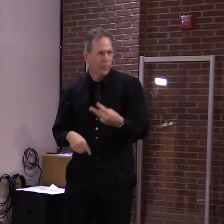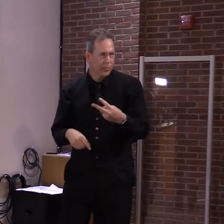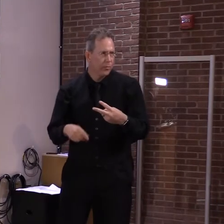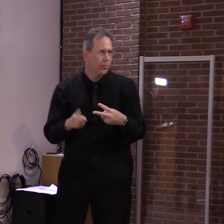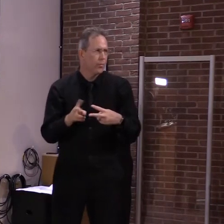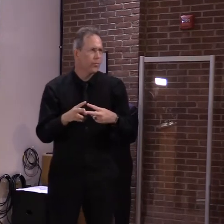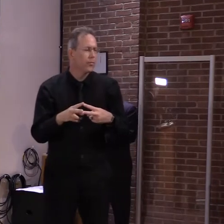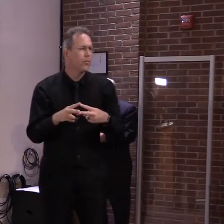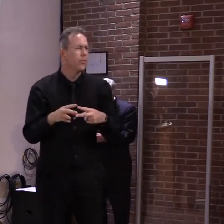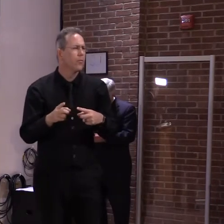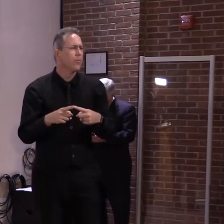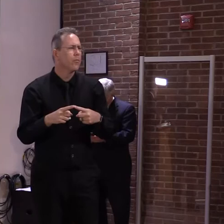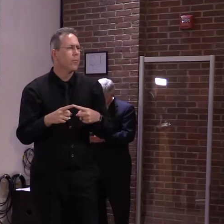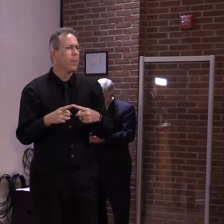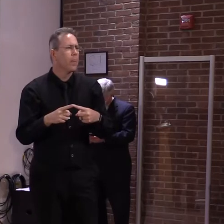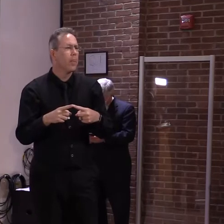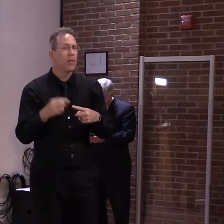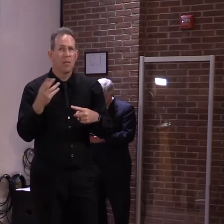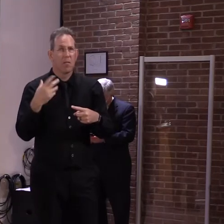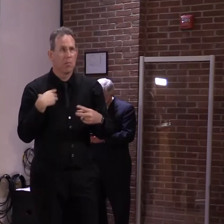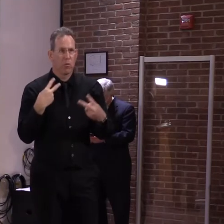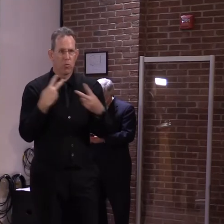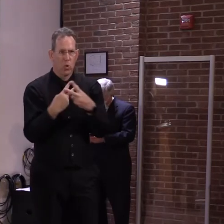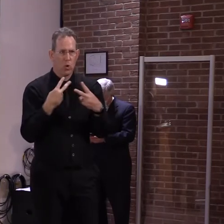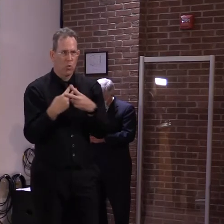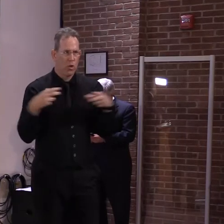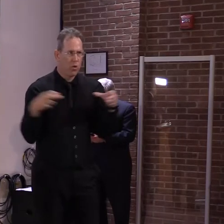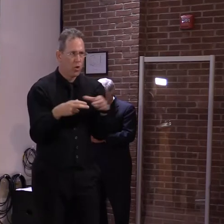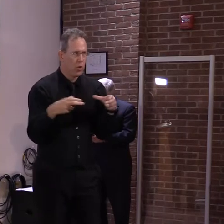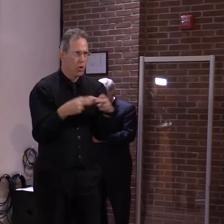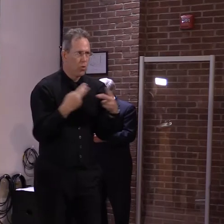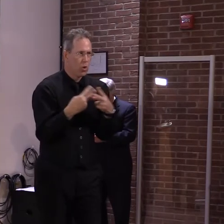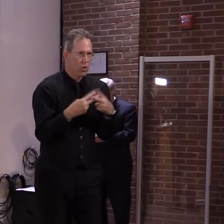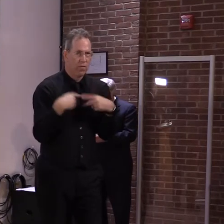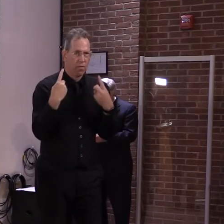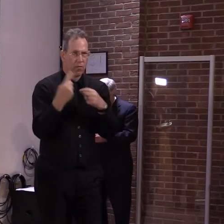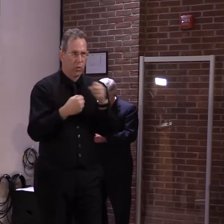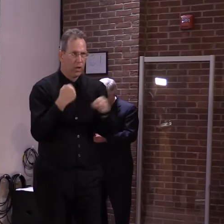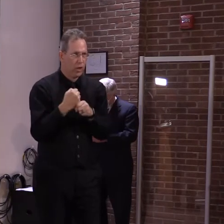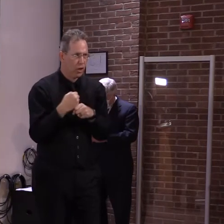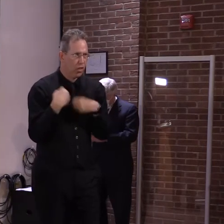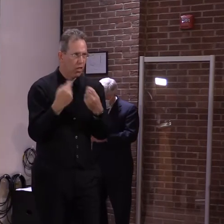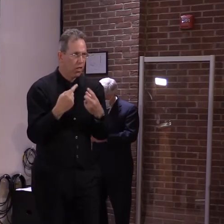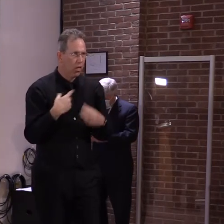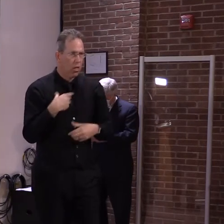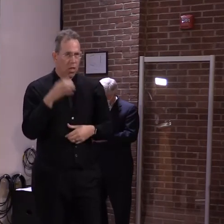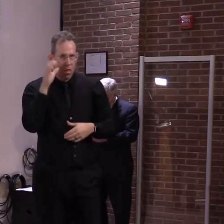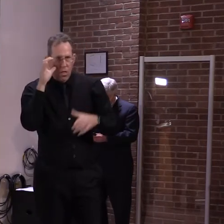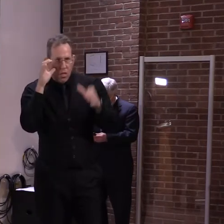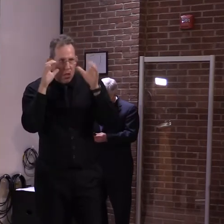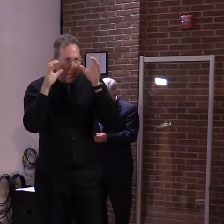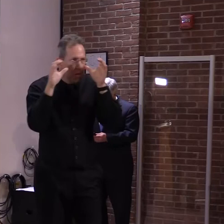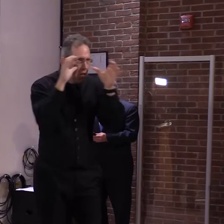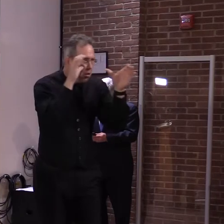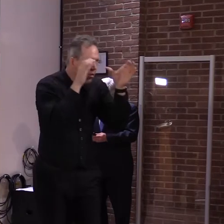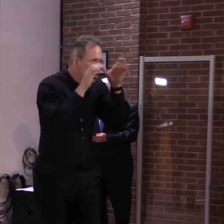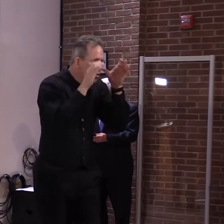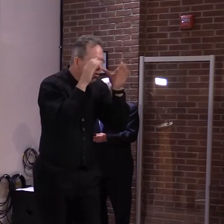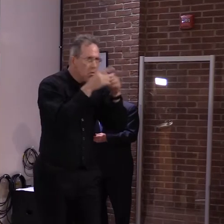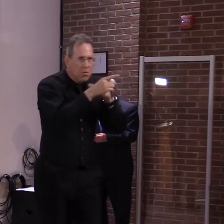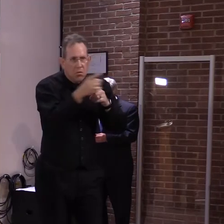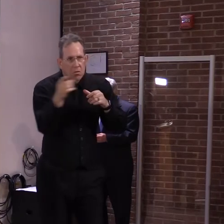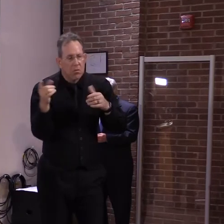a year. And I'm just wondering if you're hearing from anybody, you're hearing about anybody who's kind of resistant to go back to the quote unquote